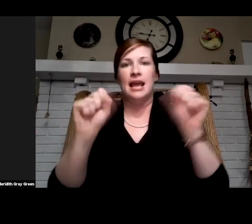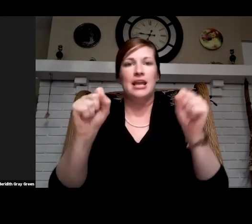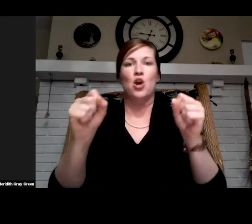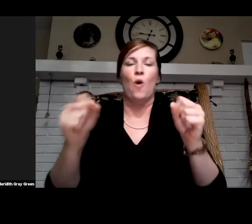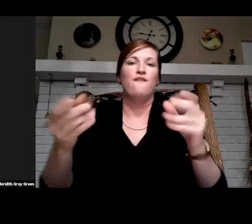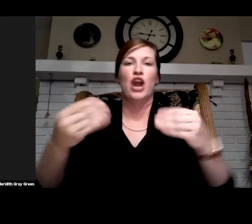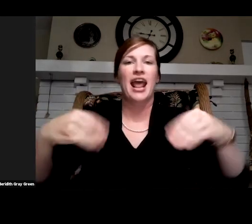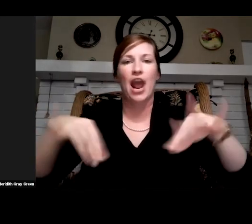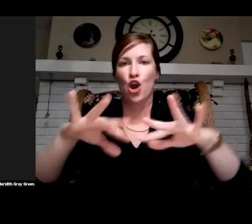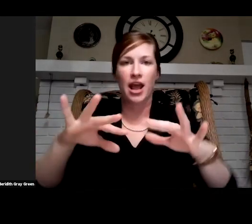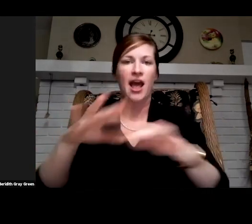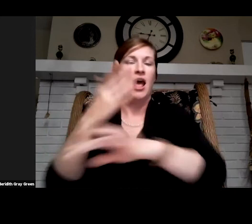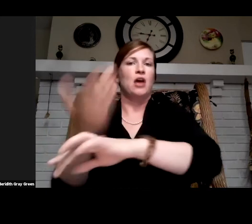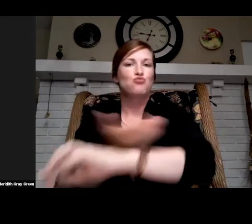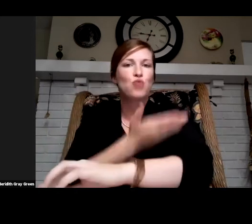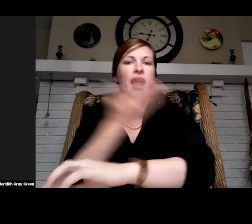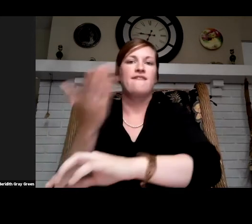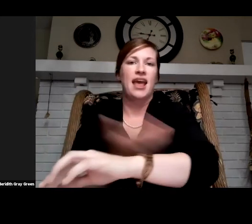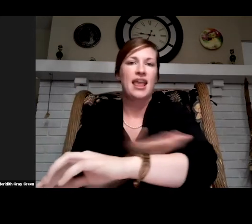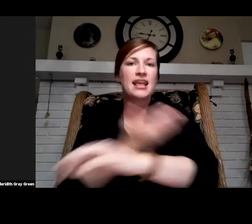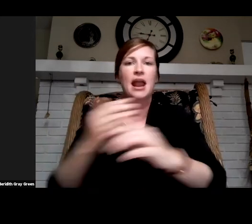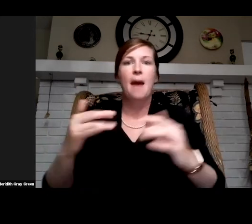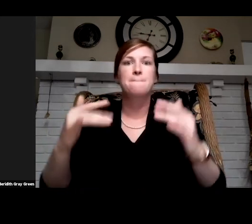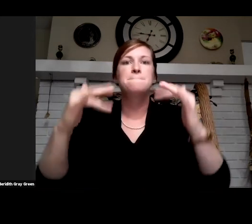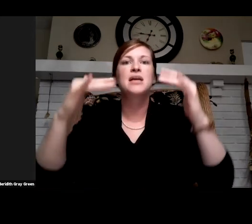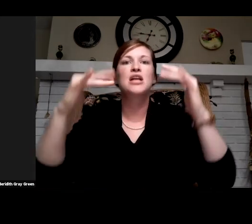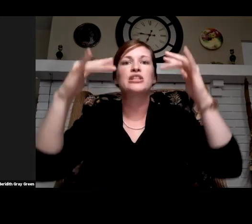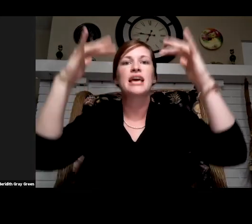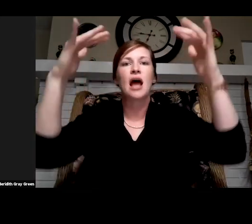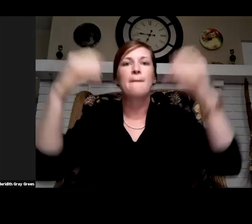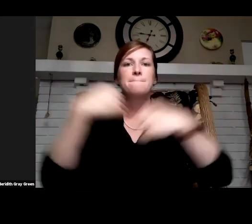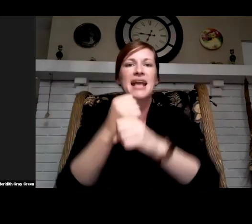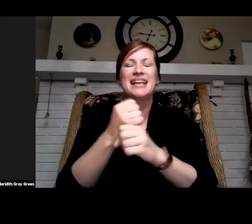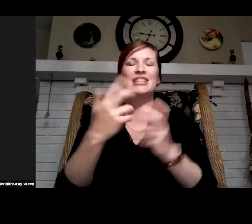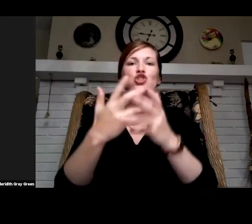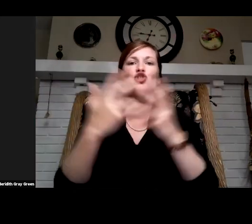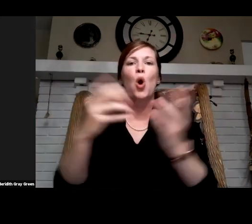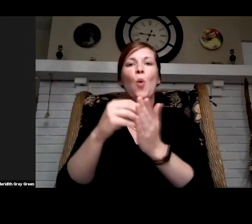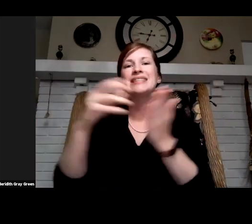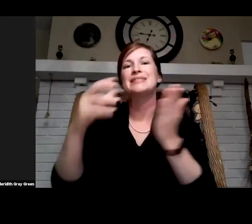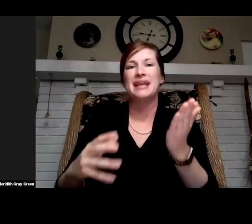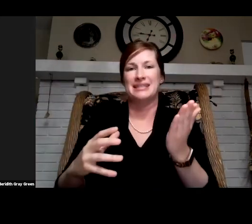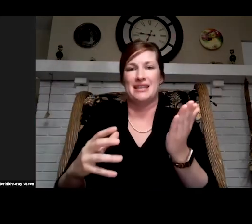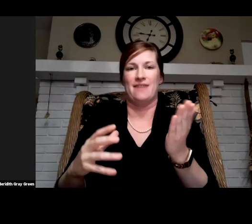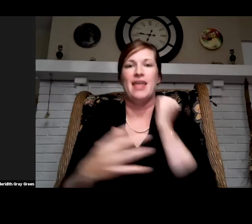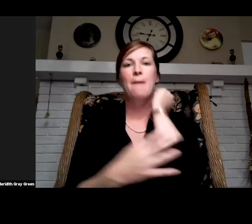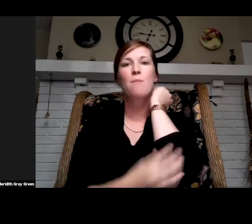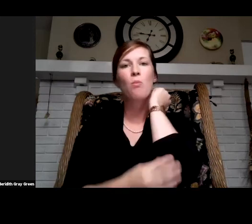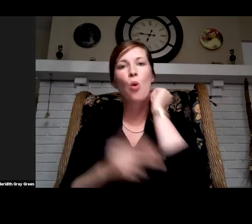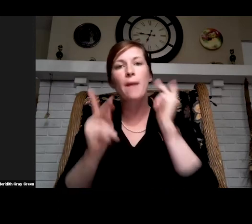And that's like taking over the area and the land and putting buildings on the land.